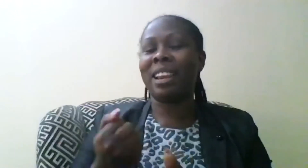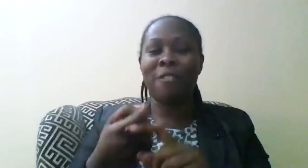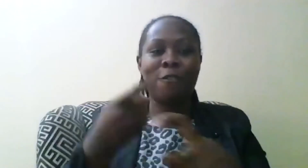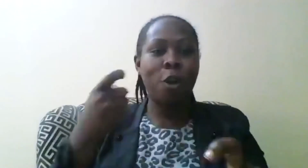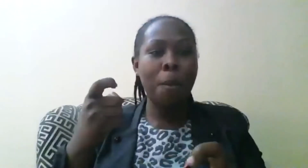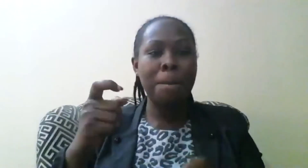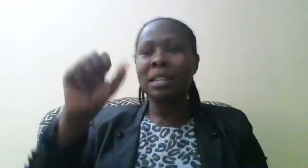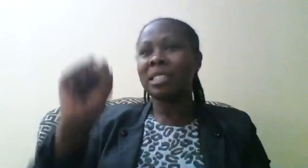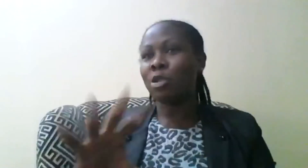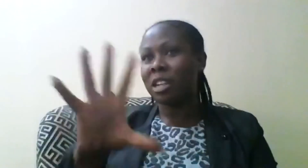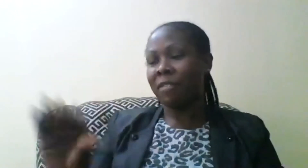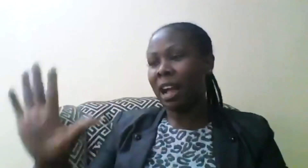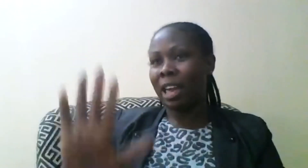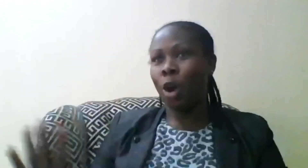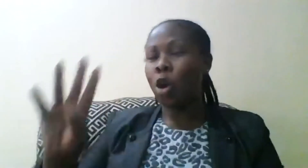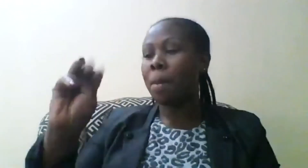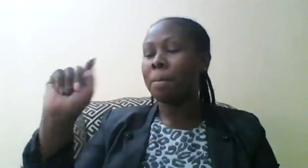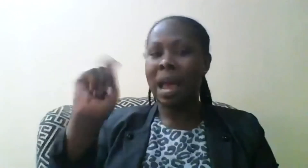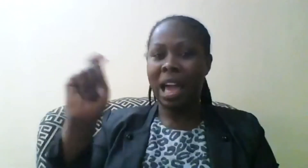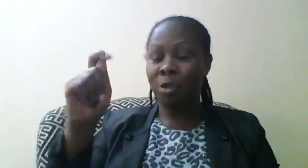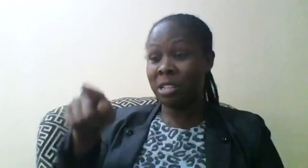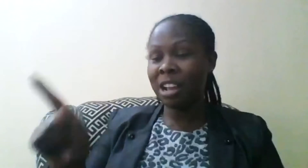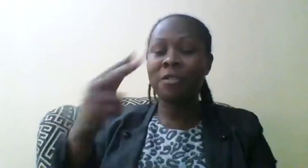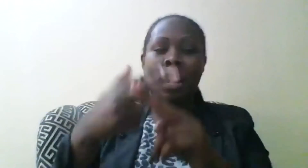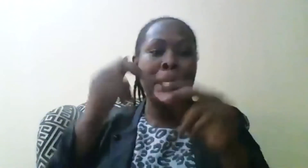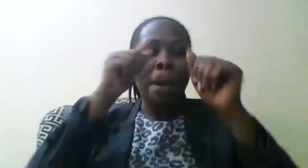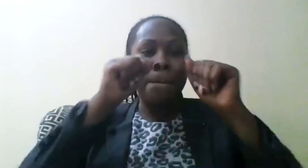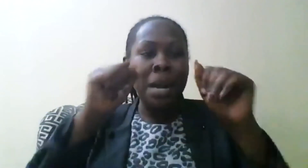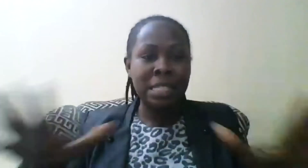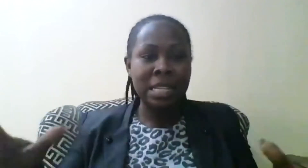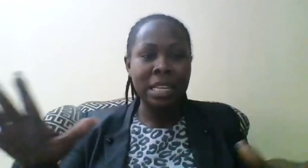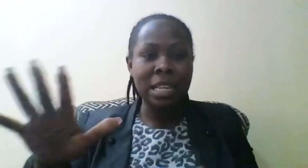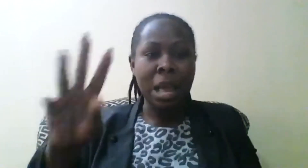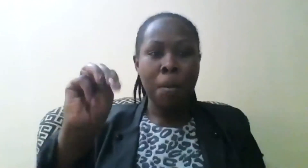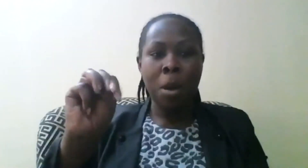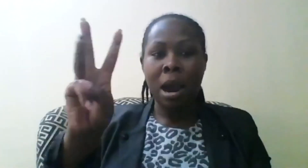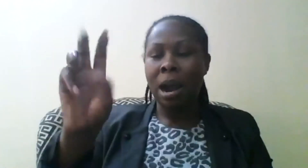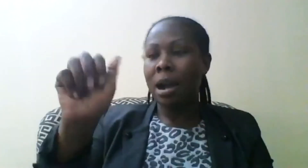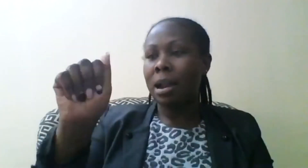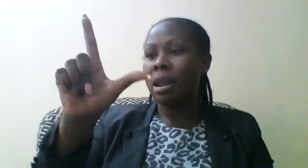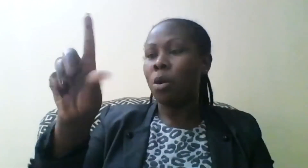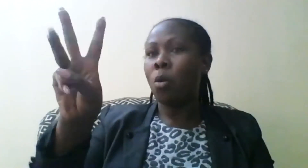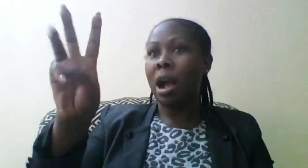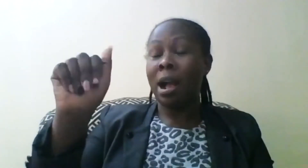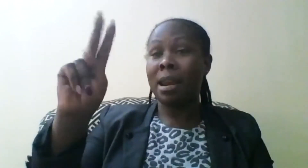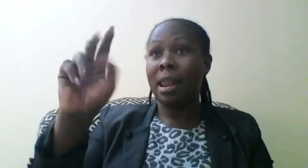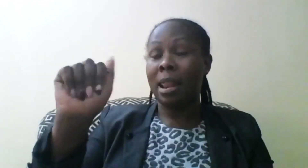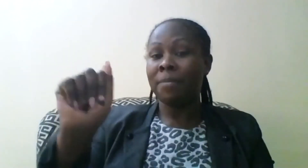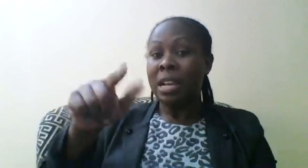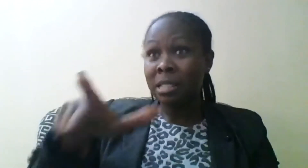we have our beautiful lady from South Africa region, Blessing